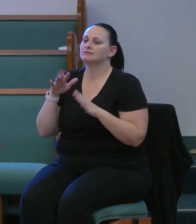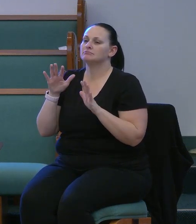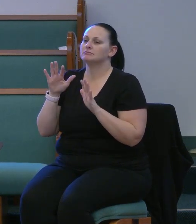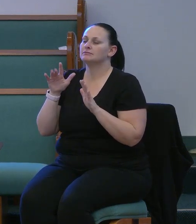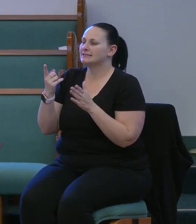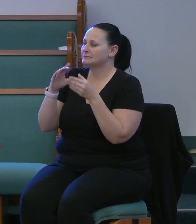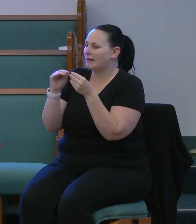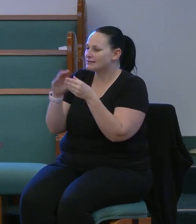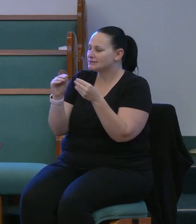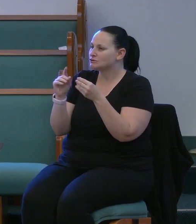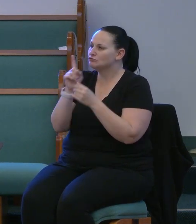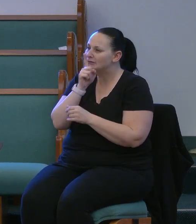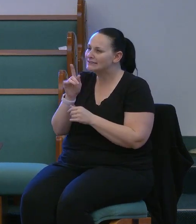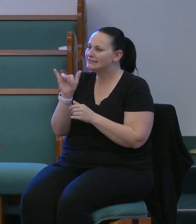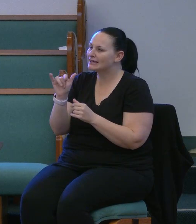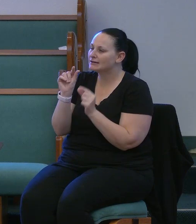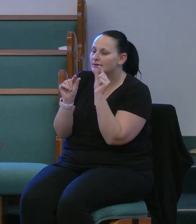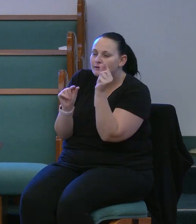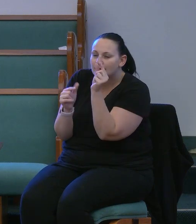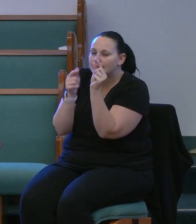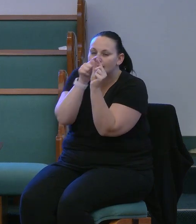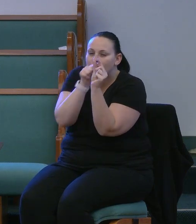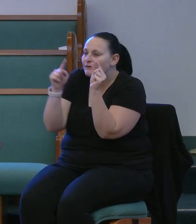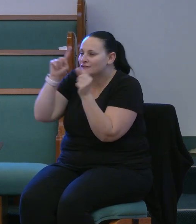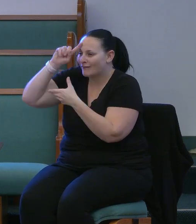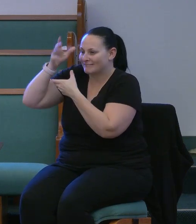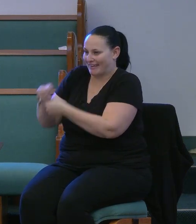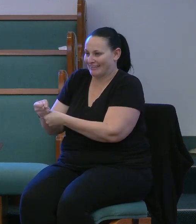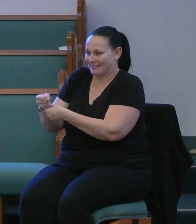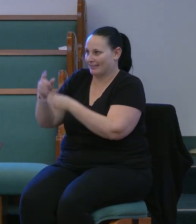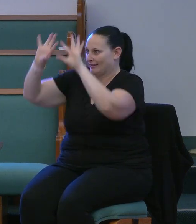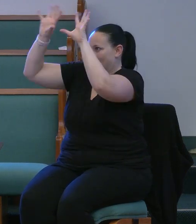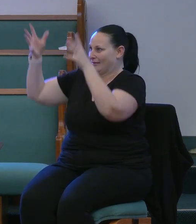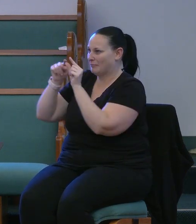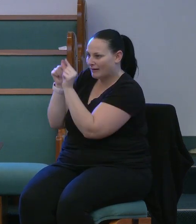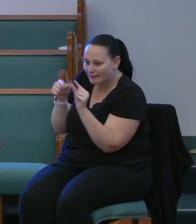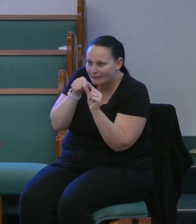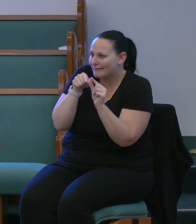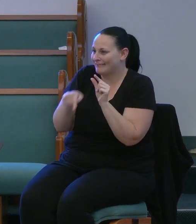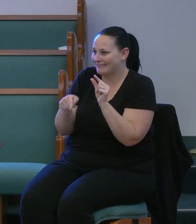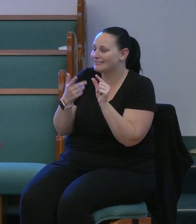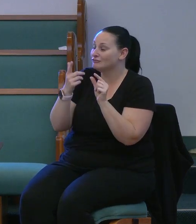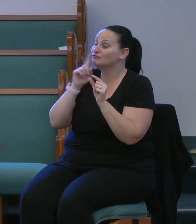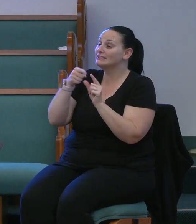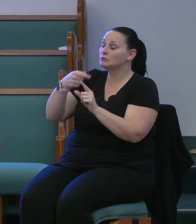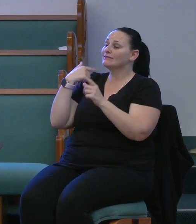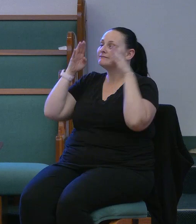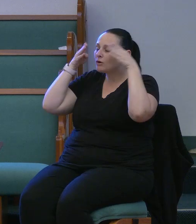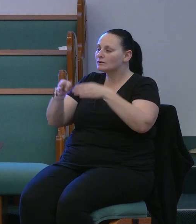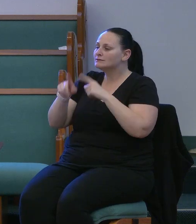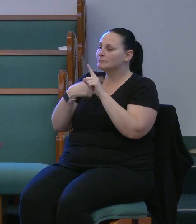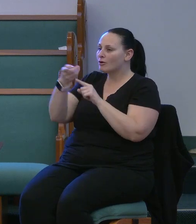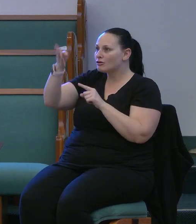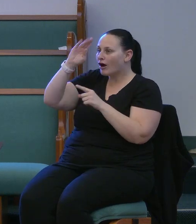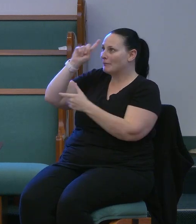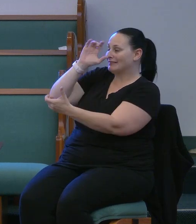this passage as sort of a nugget to our faith, if you will. The Gospel of John is focused on us believing